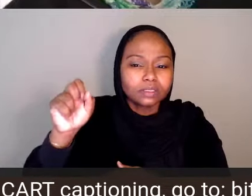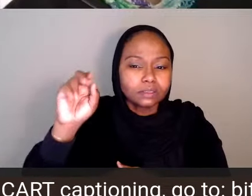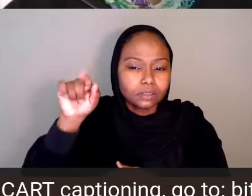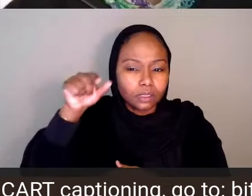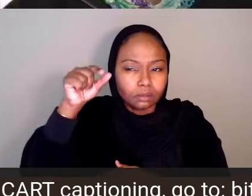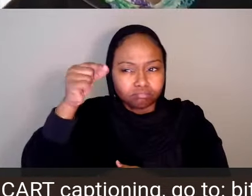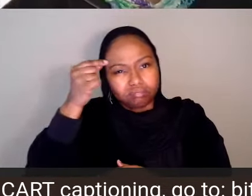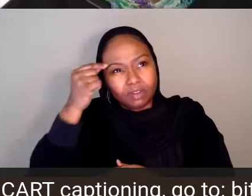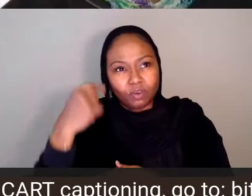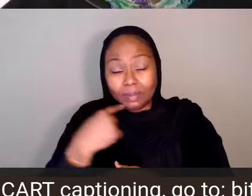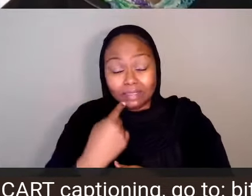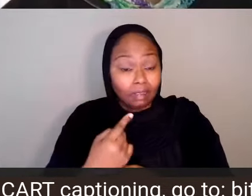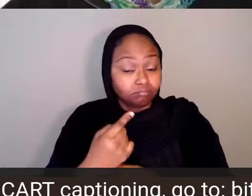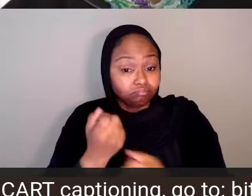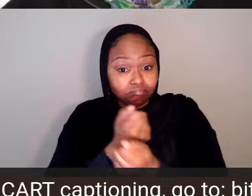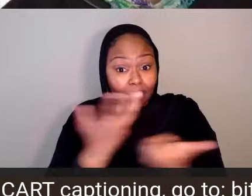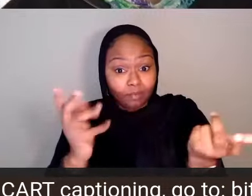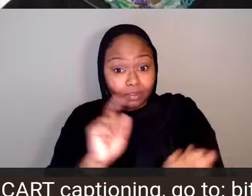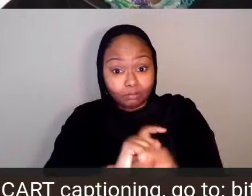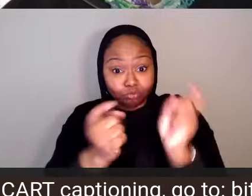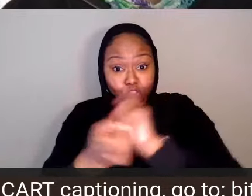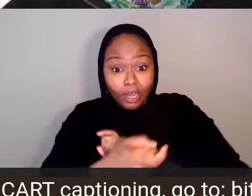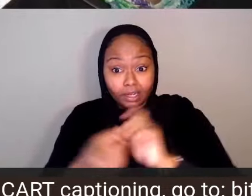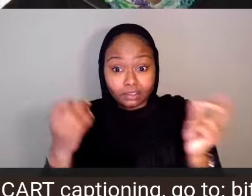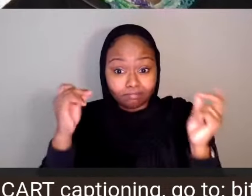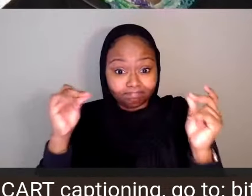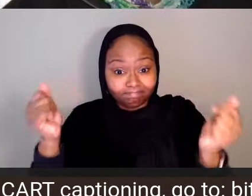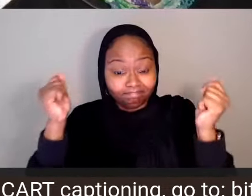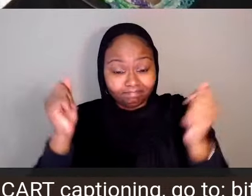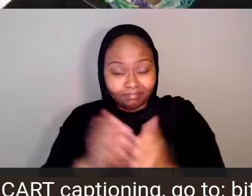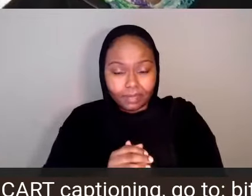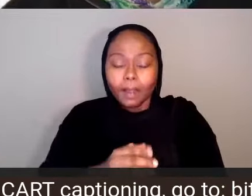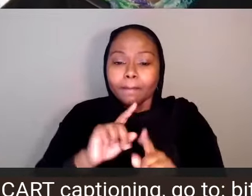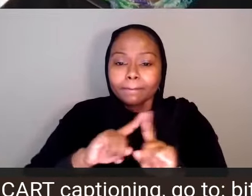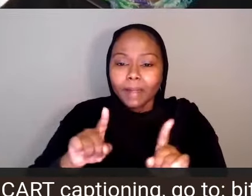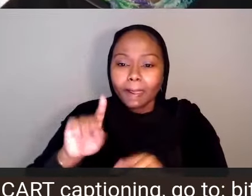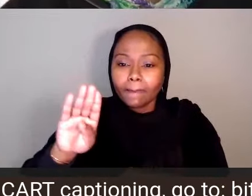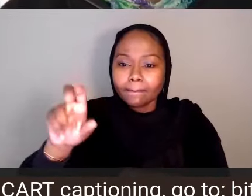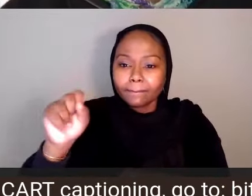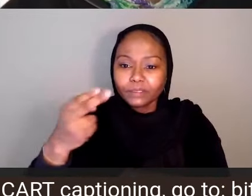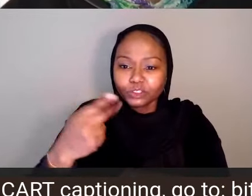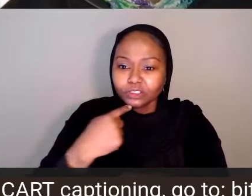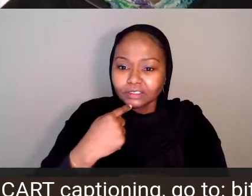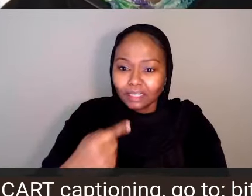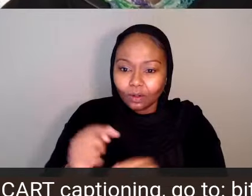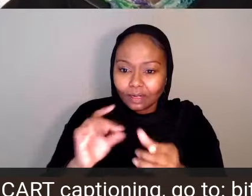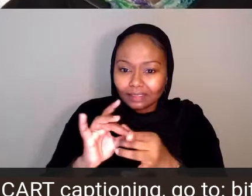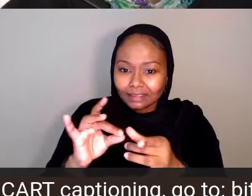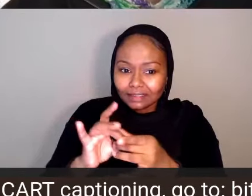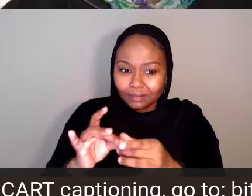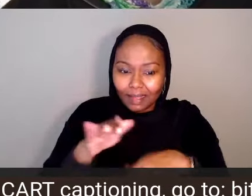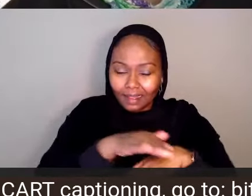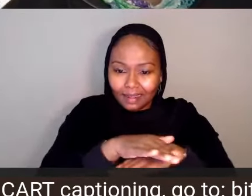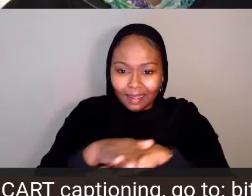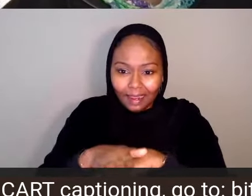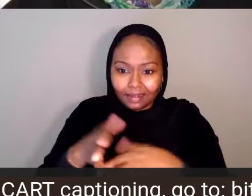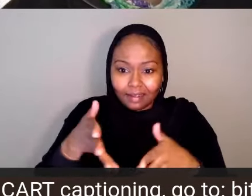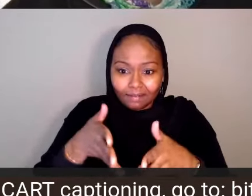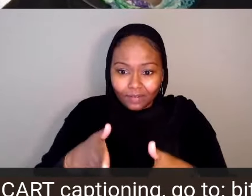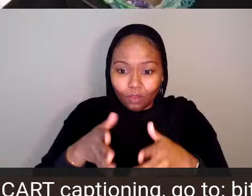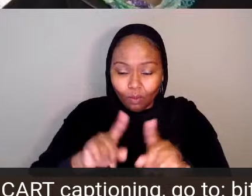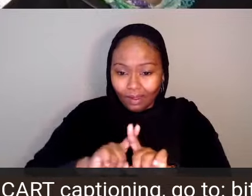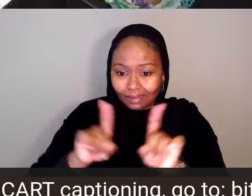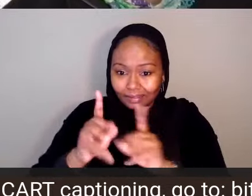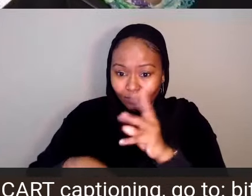changed. As Bush said in a speech on September 20th, night fell on a different world, a world